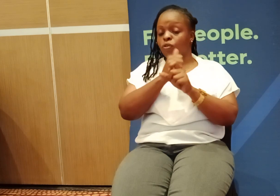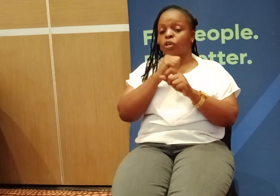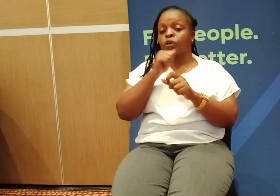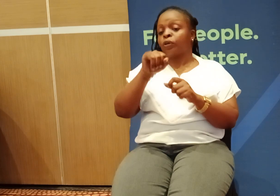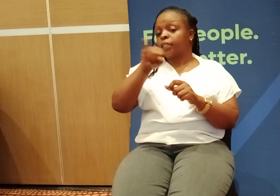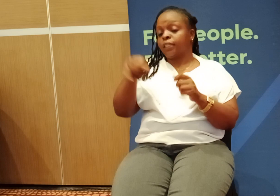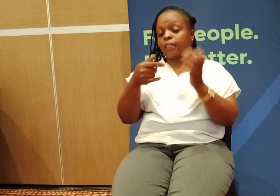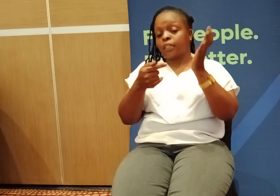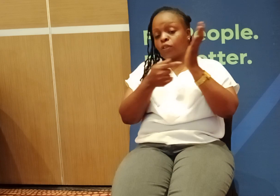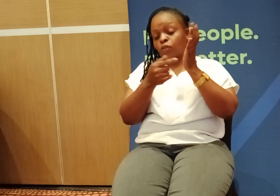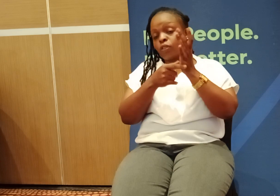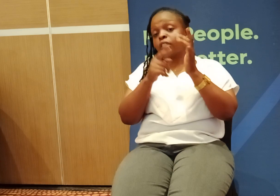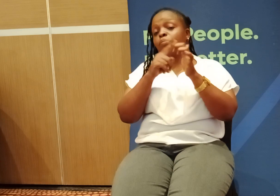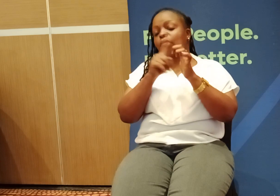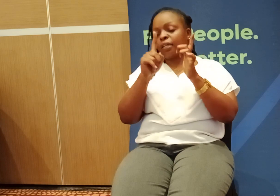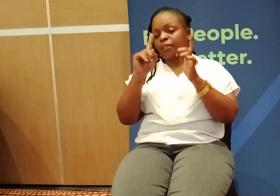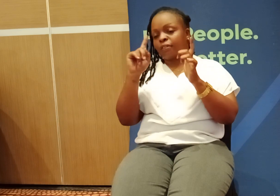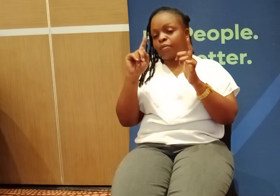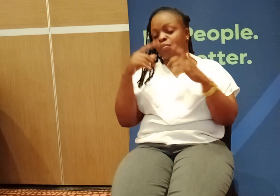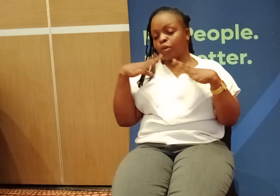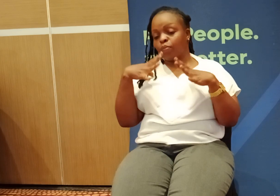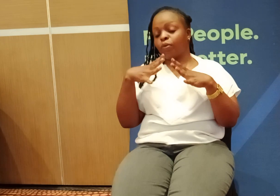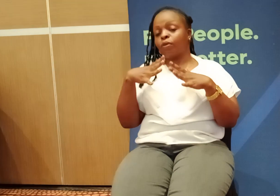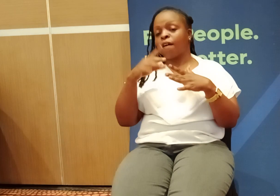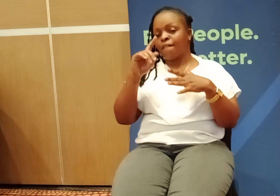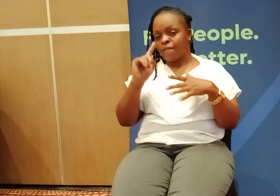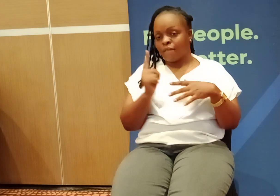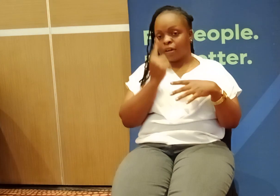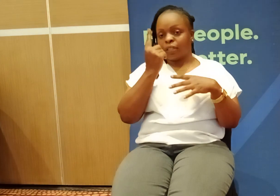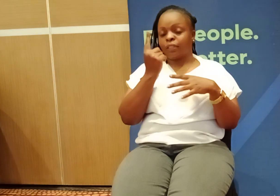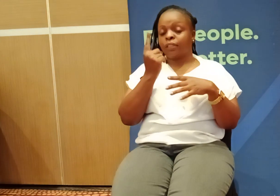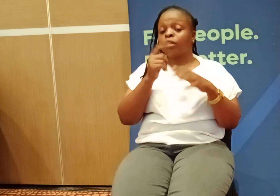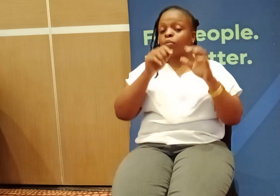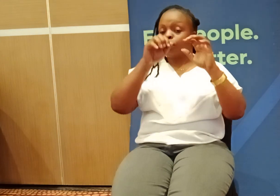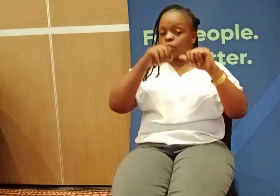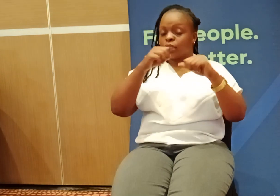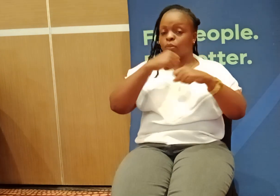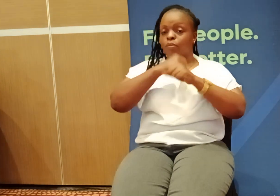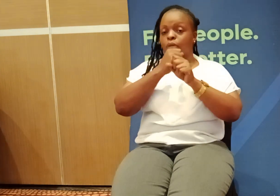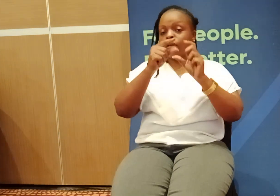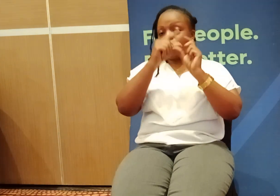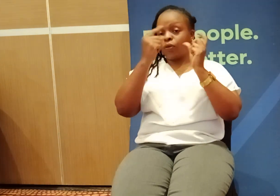our people in the first instance. We're going to leverage group capabilities to efficient scale,